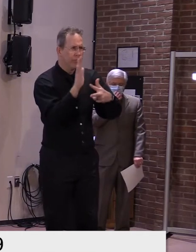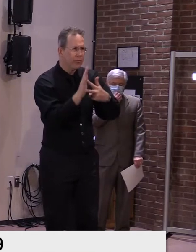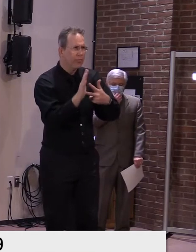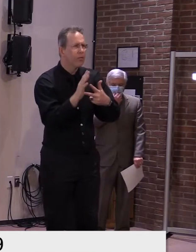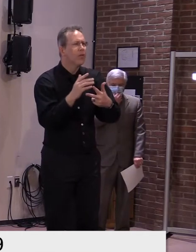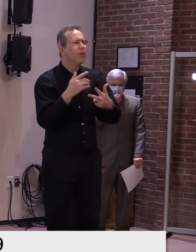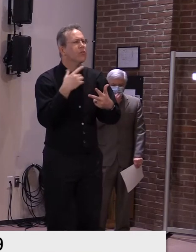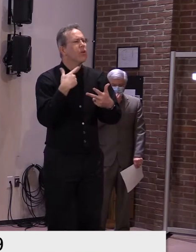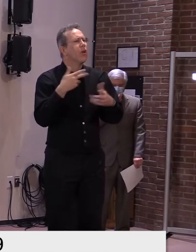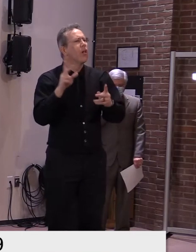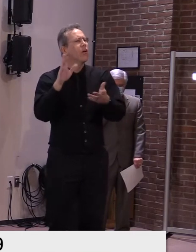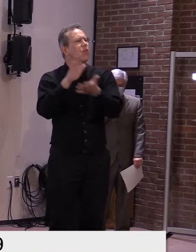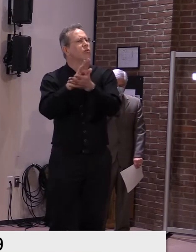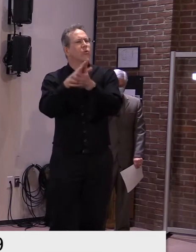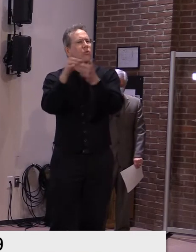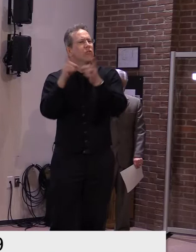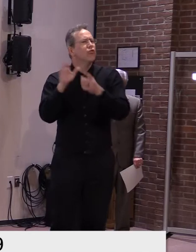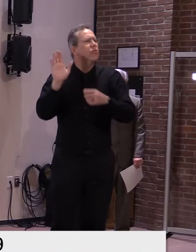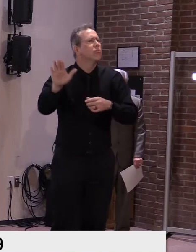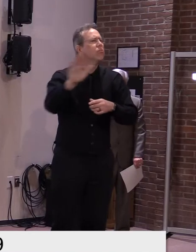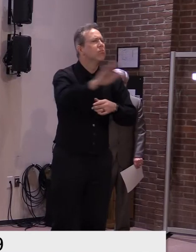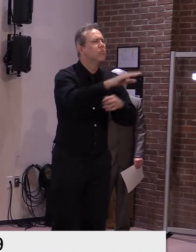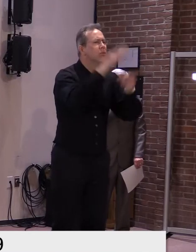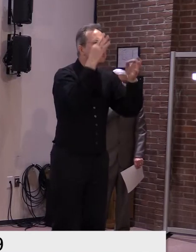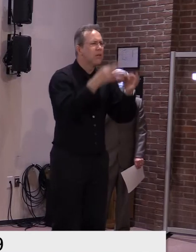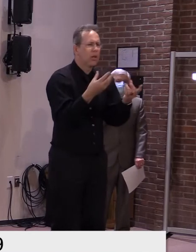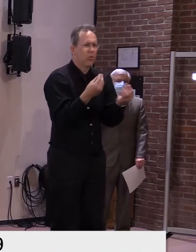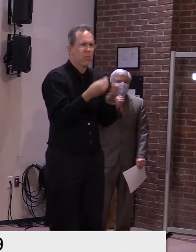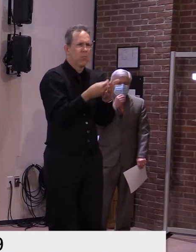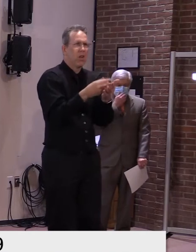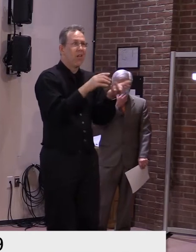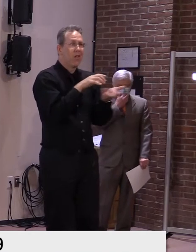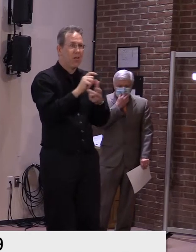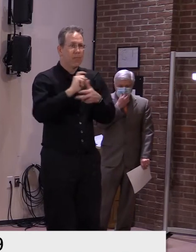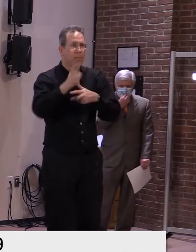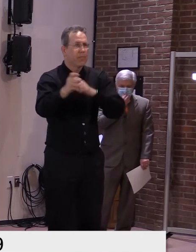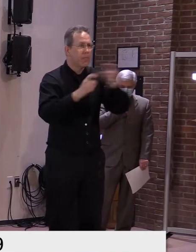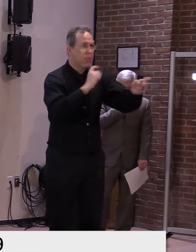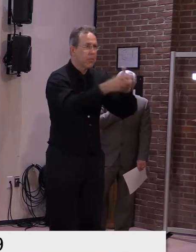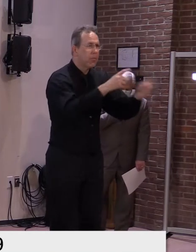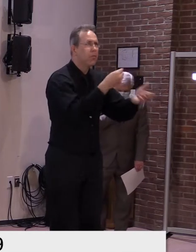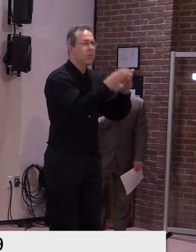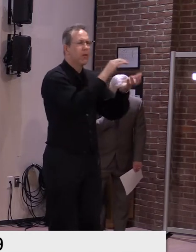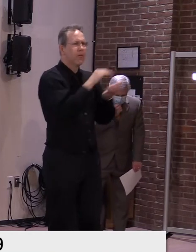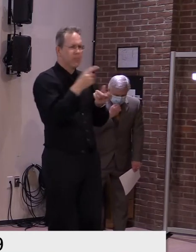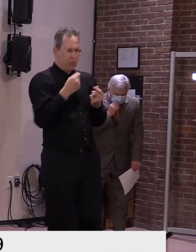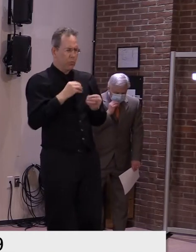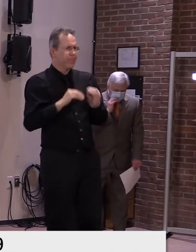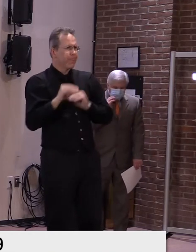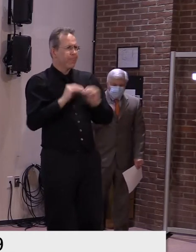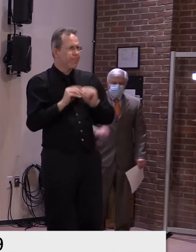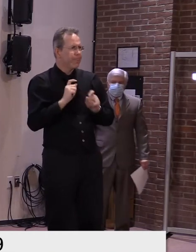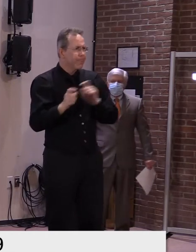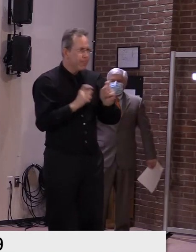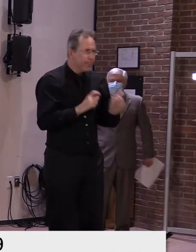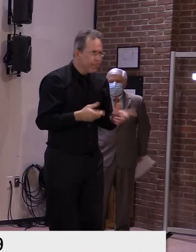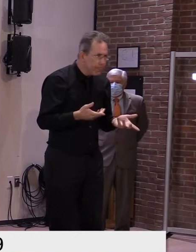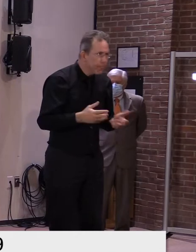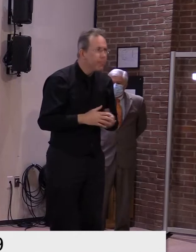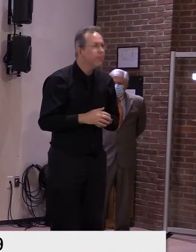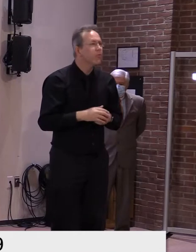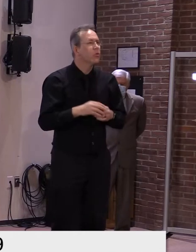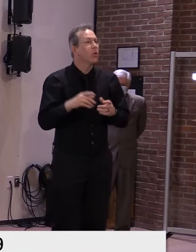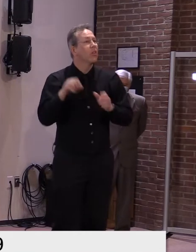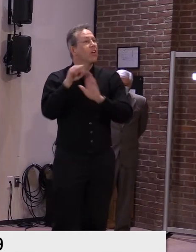money, and the Agency of Education can decide how to spend the remaining 10% on statewide activities. The 90% to